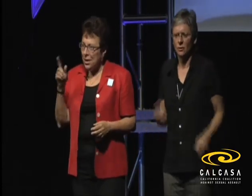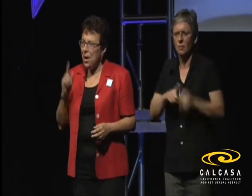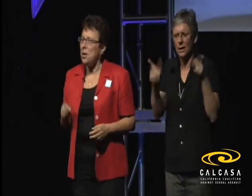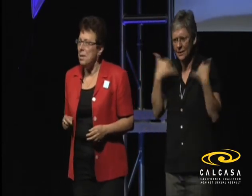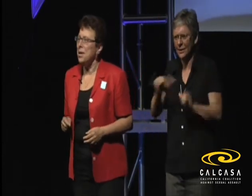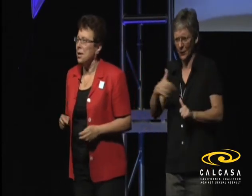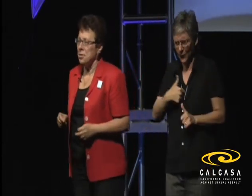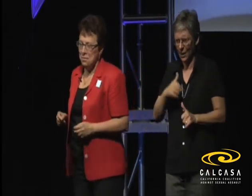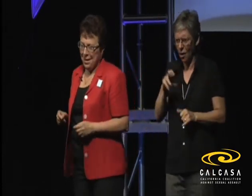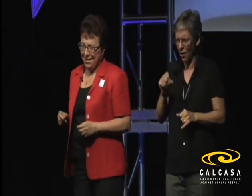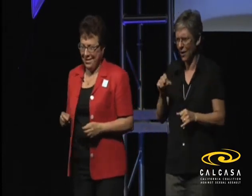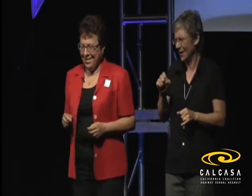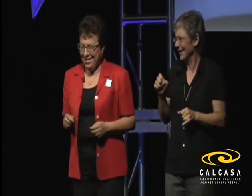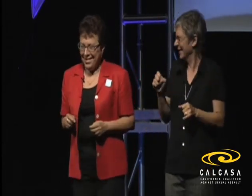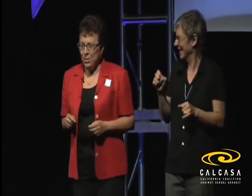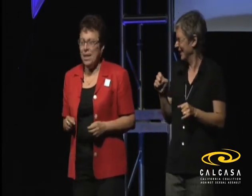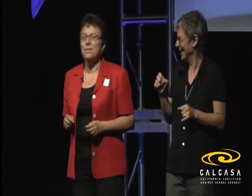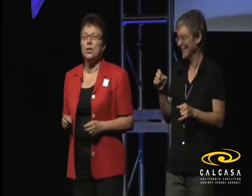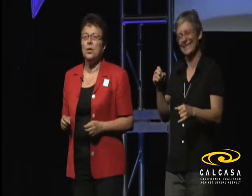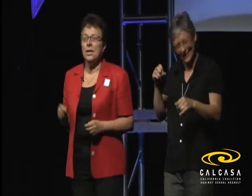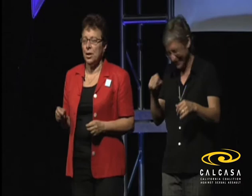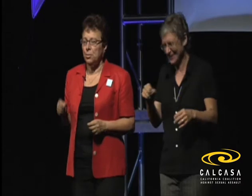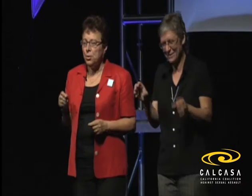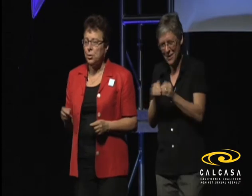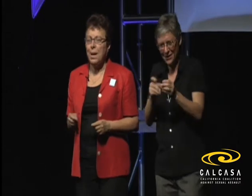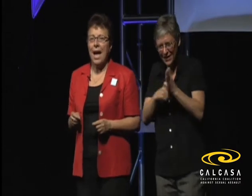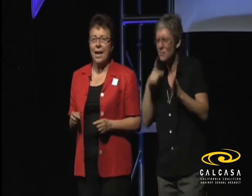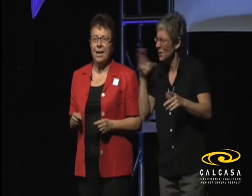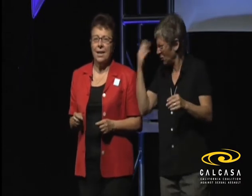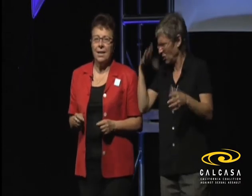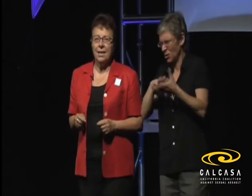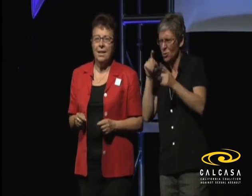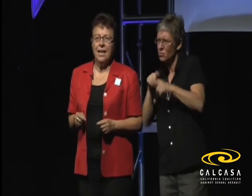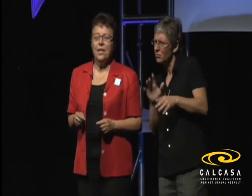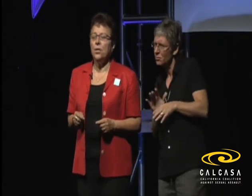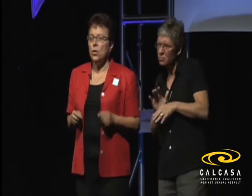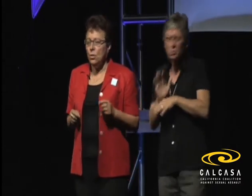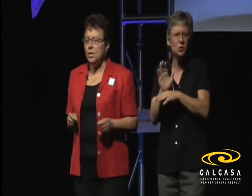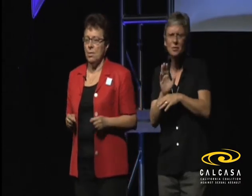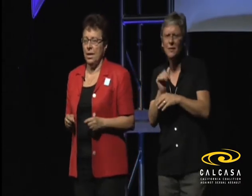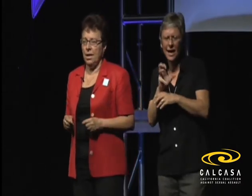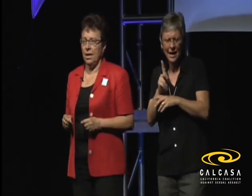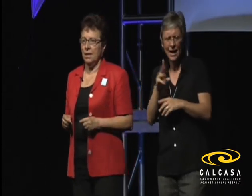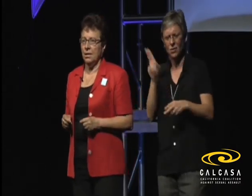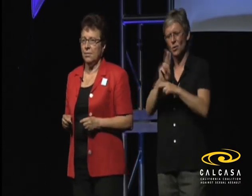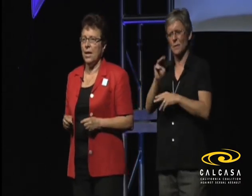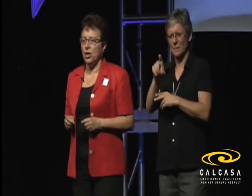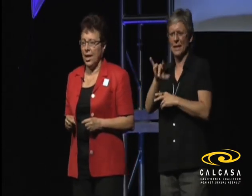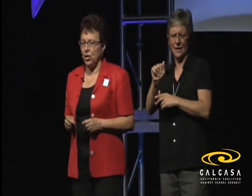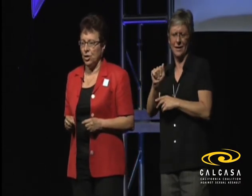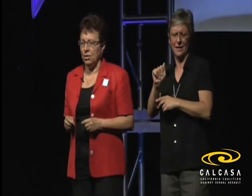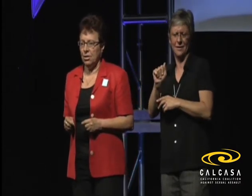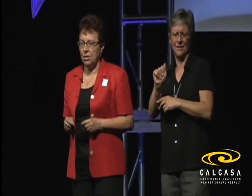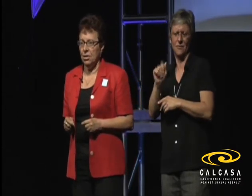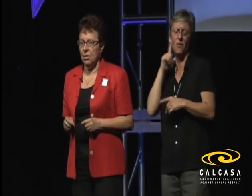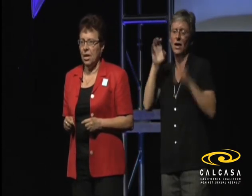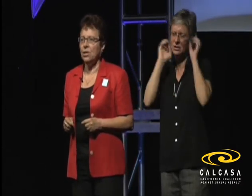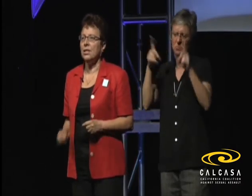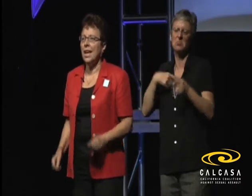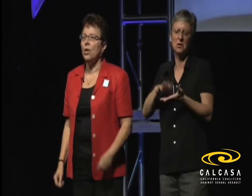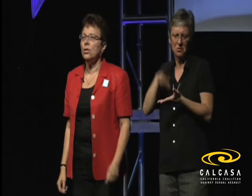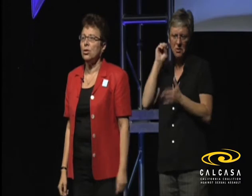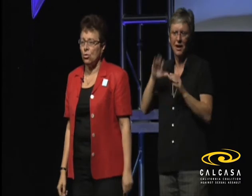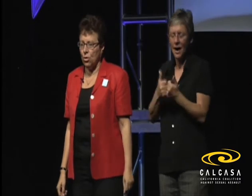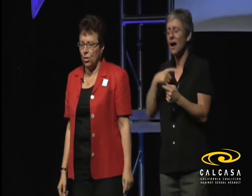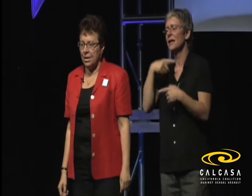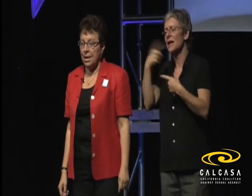But yet we are a media movement, and we have learned how to push back and use the media for education and